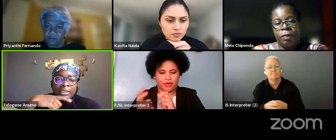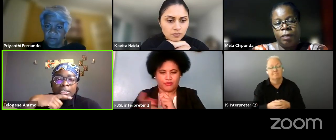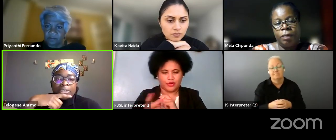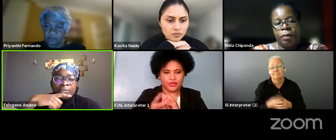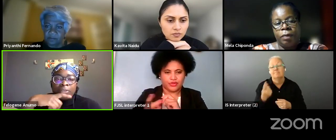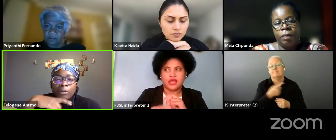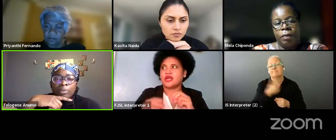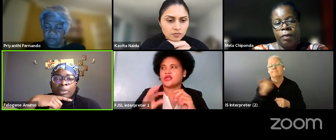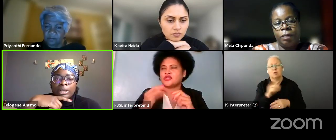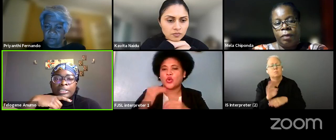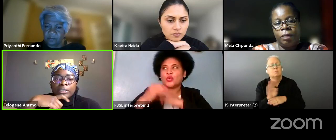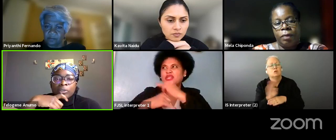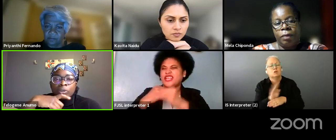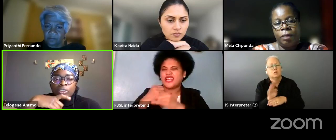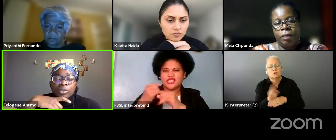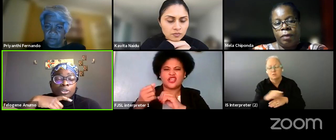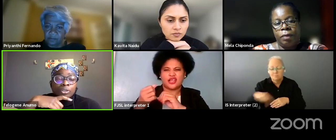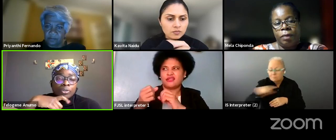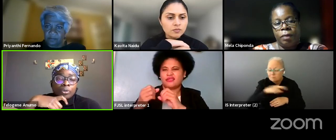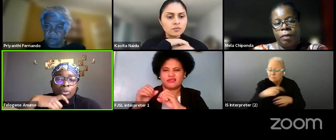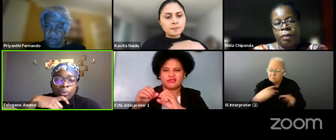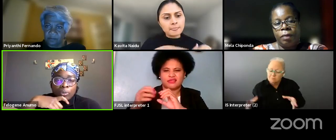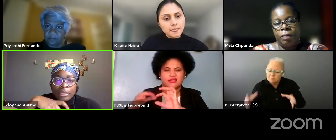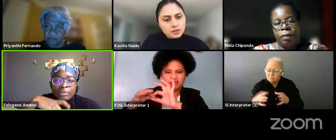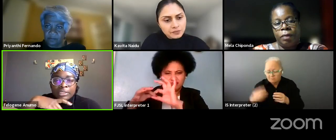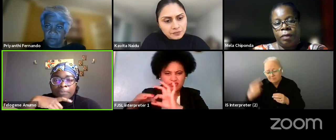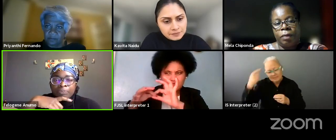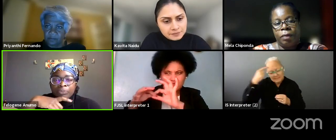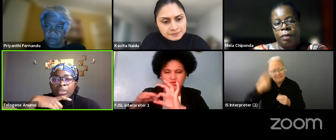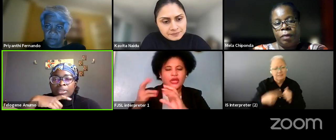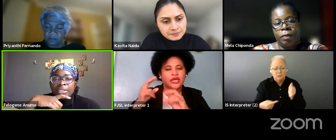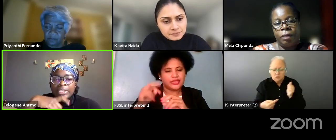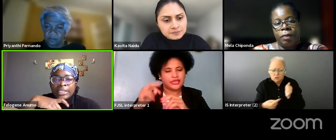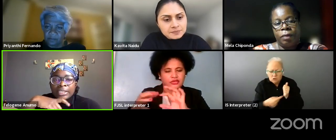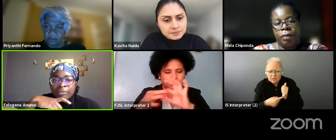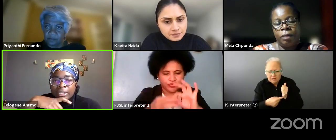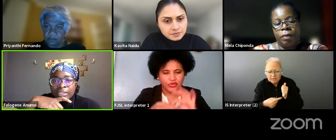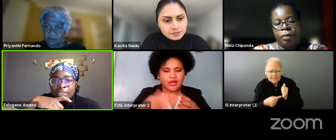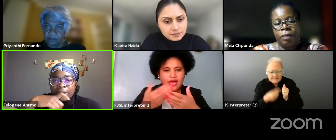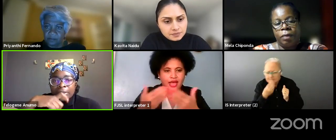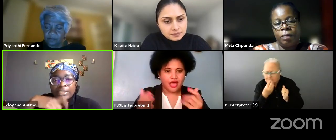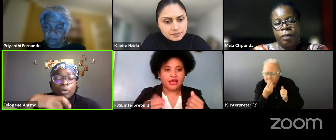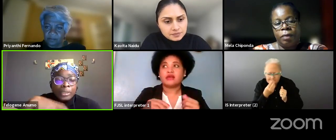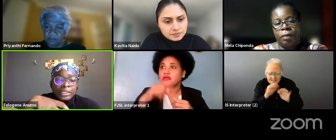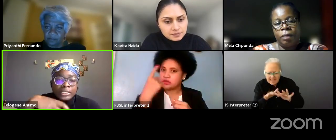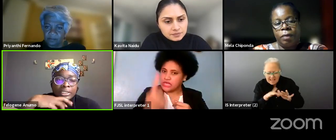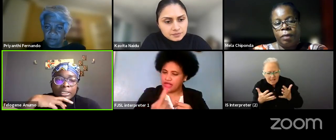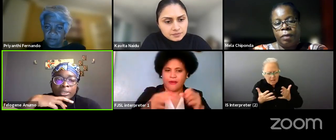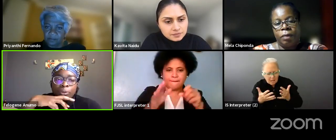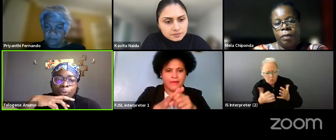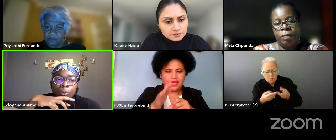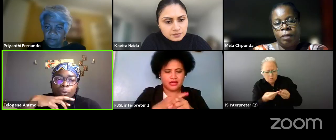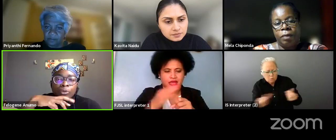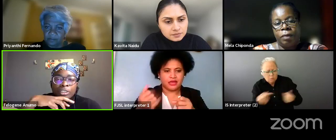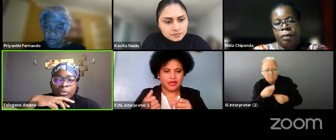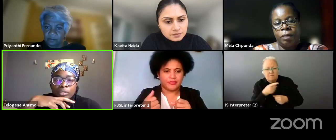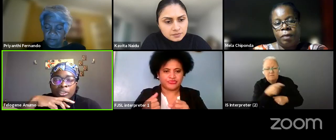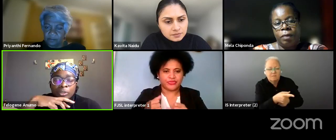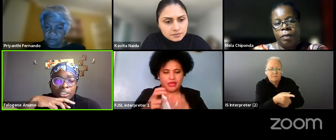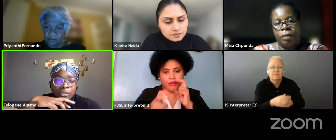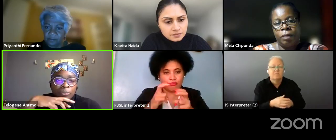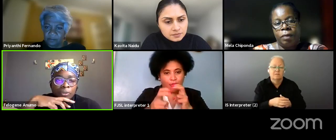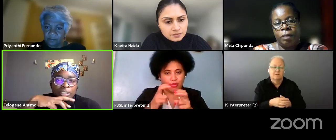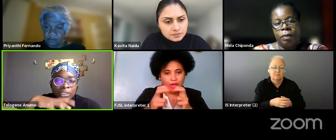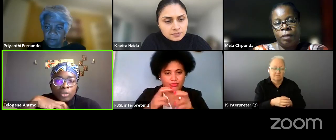together, develop technology solutions to global problems. Then these are delivered, these are lobbied through